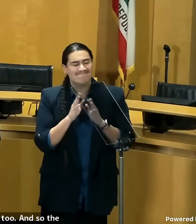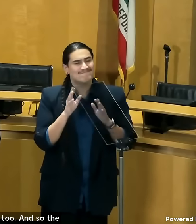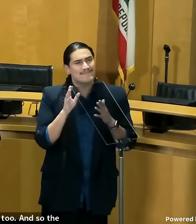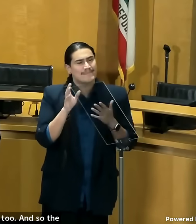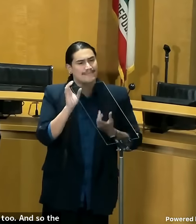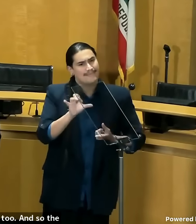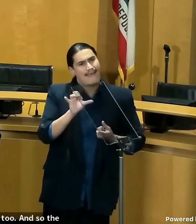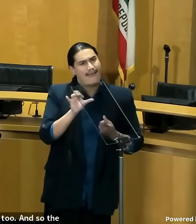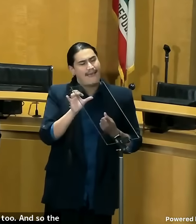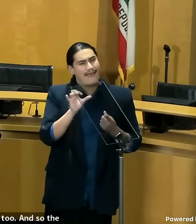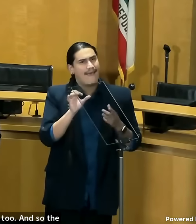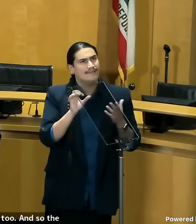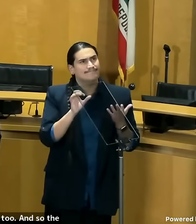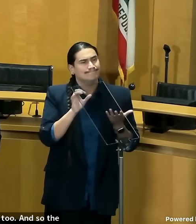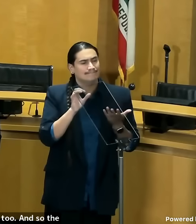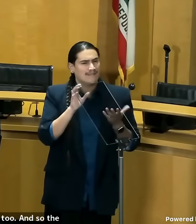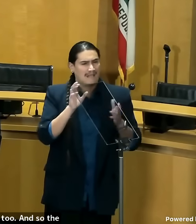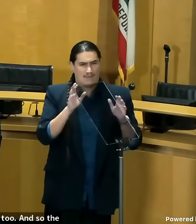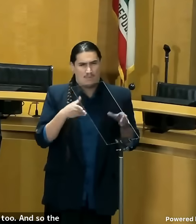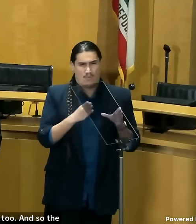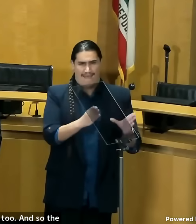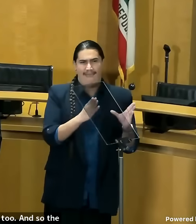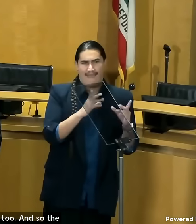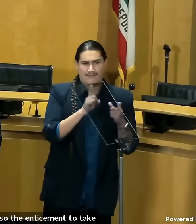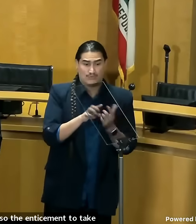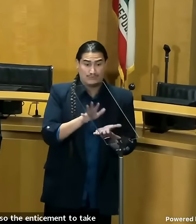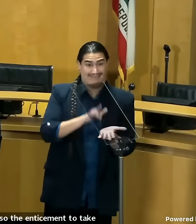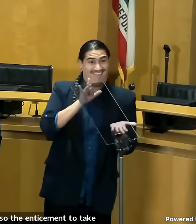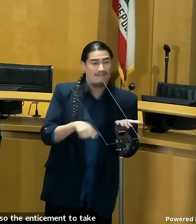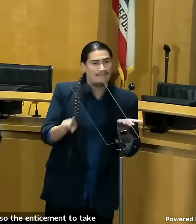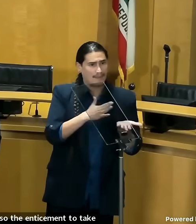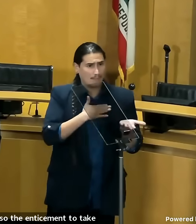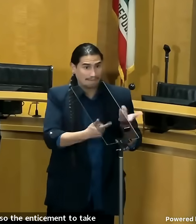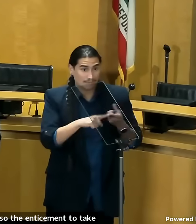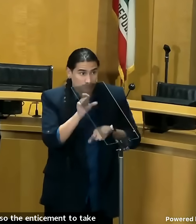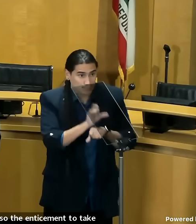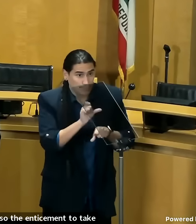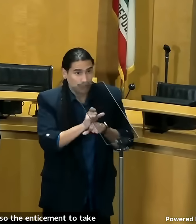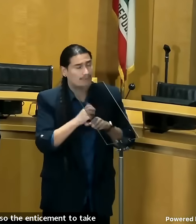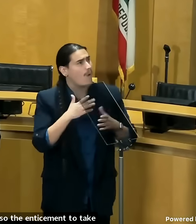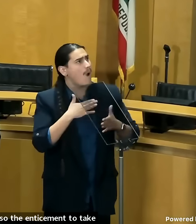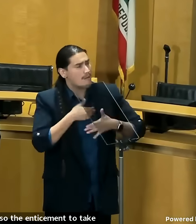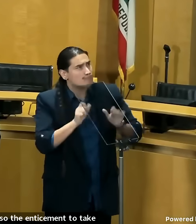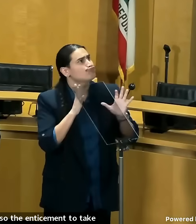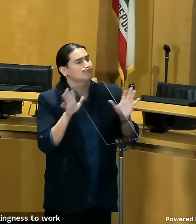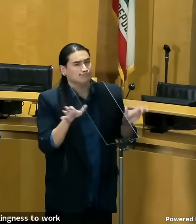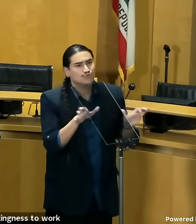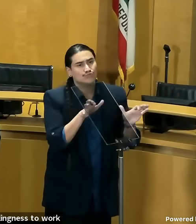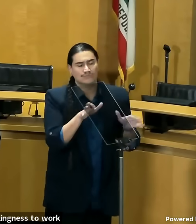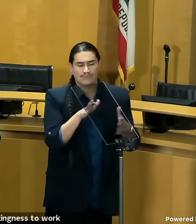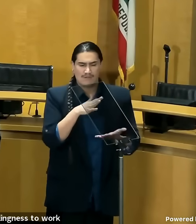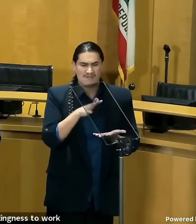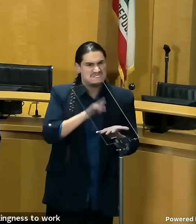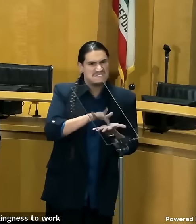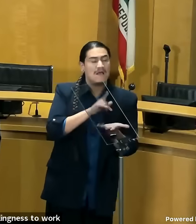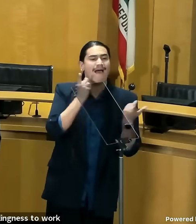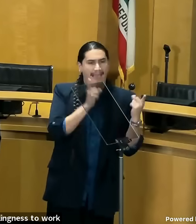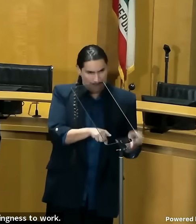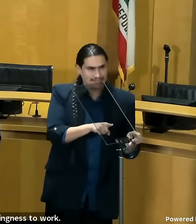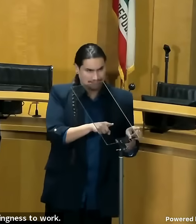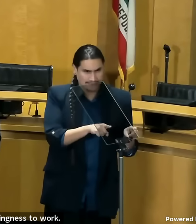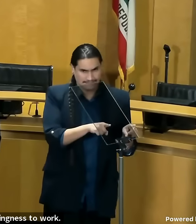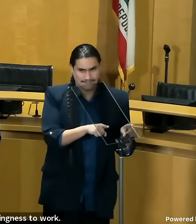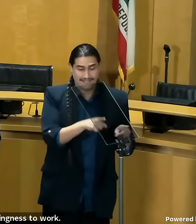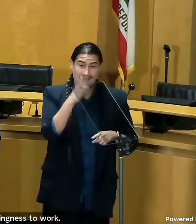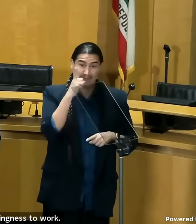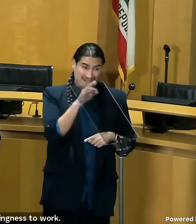enticement to take advantage of that willingness to work prevails. And it is for that